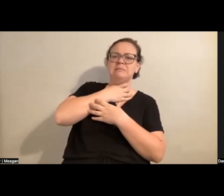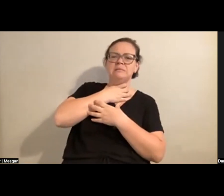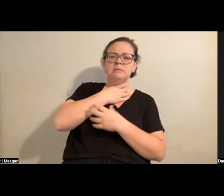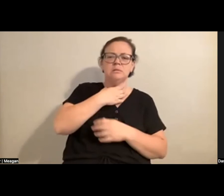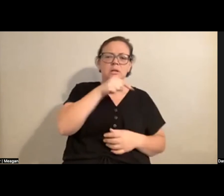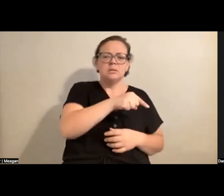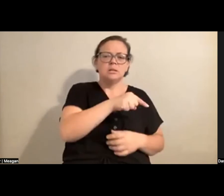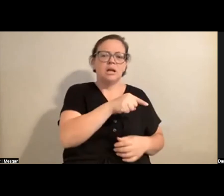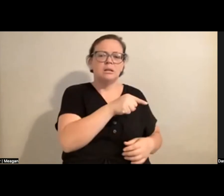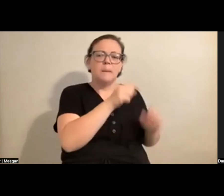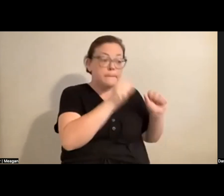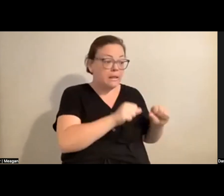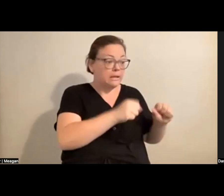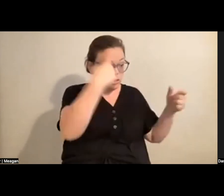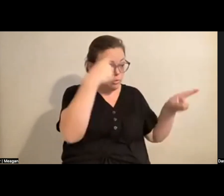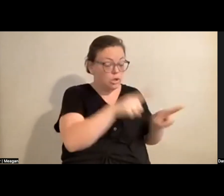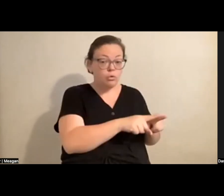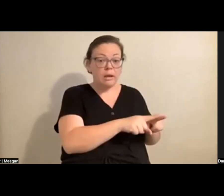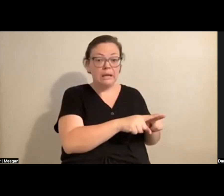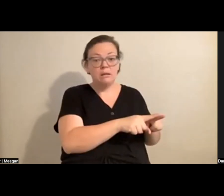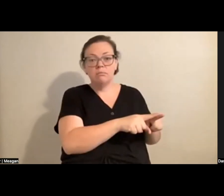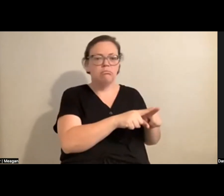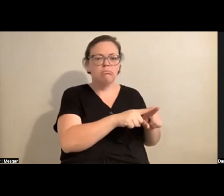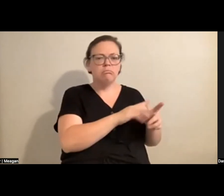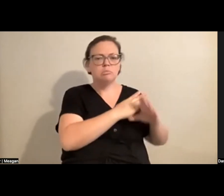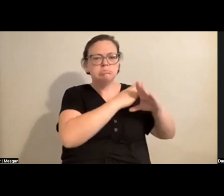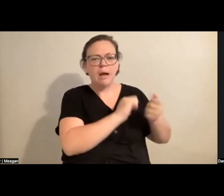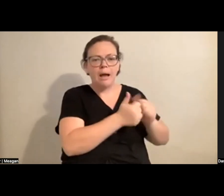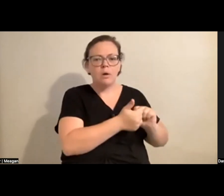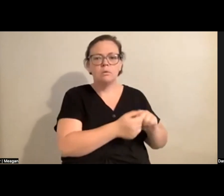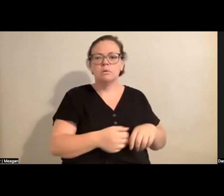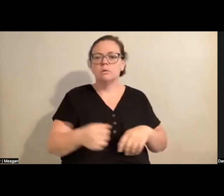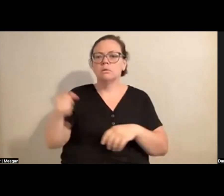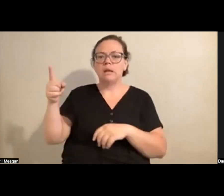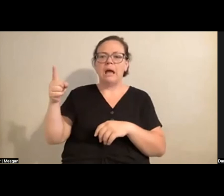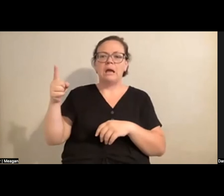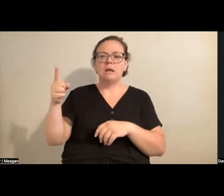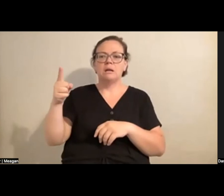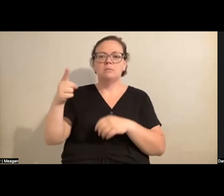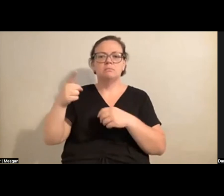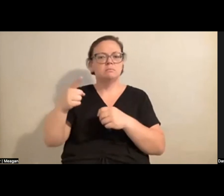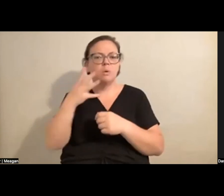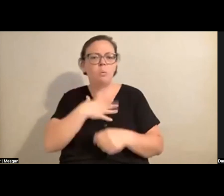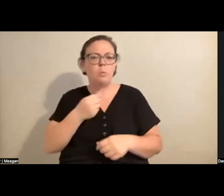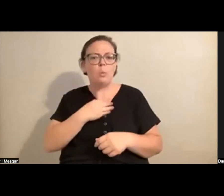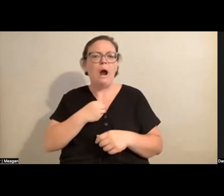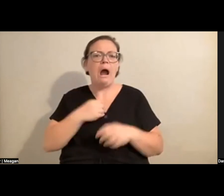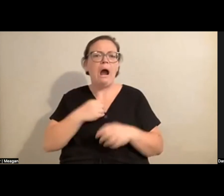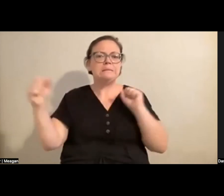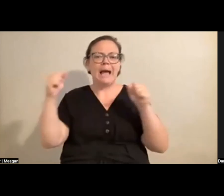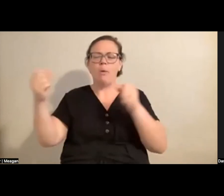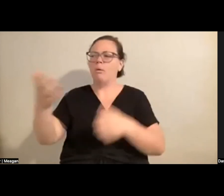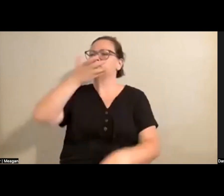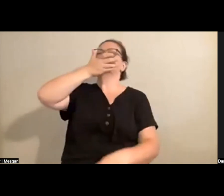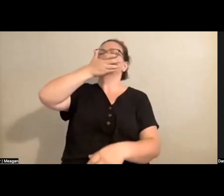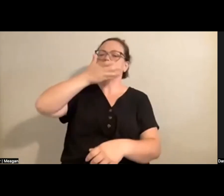said ability to consent was inhibited by. The name pressed a white towel against my face. The